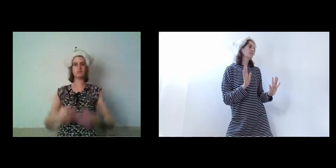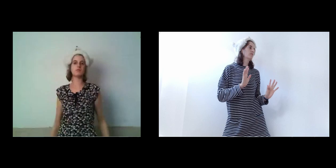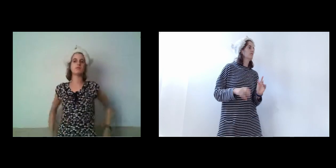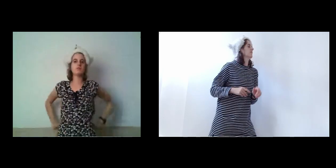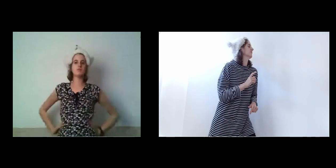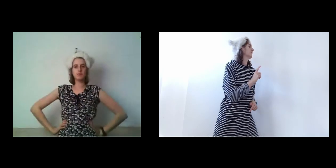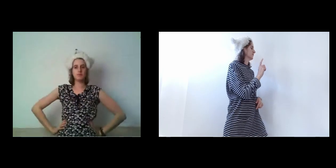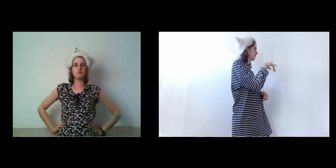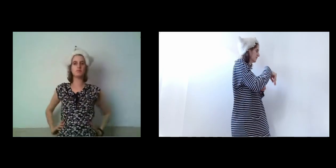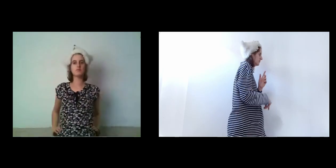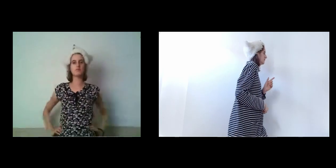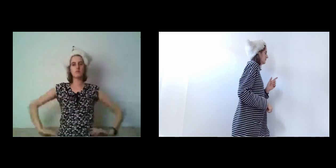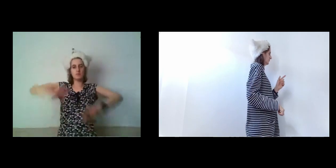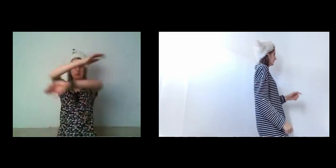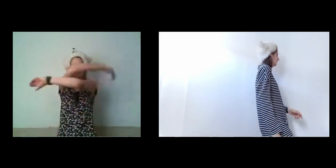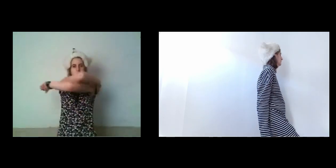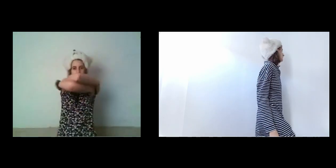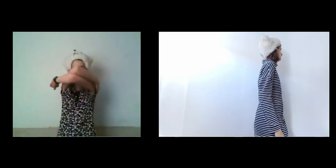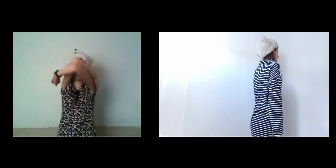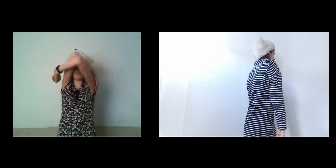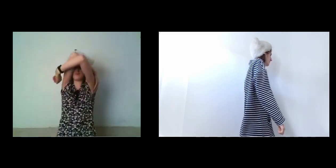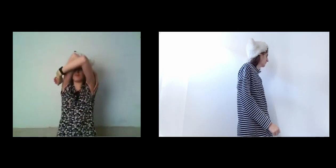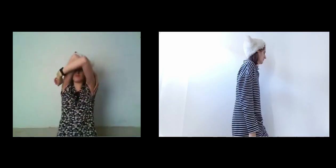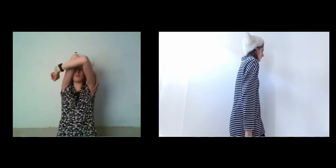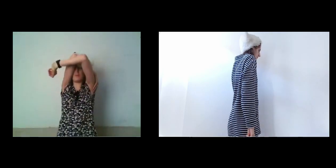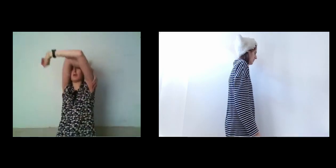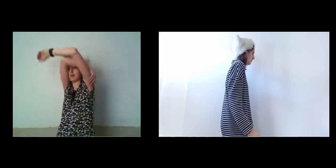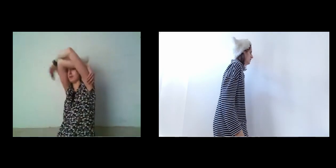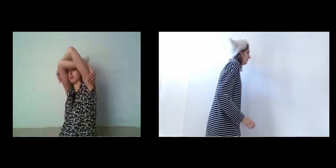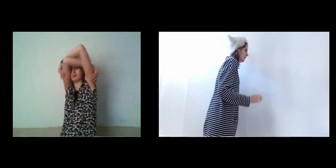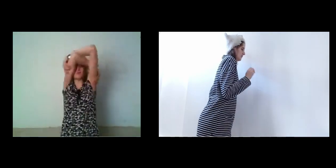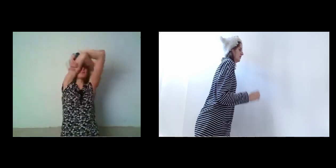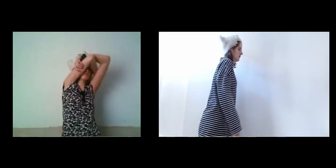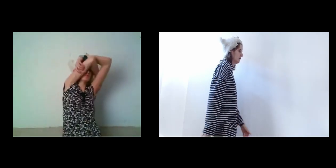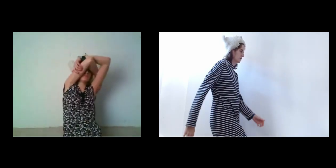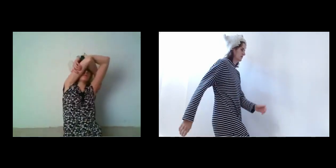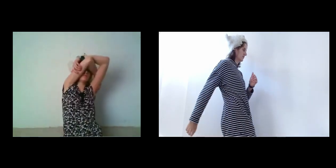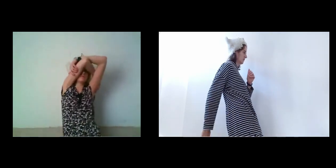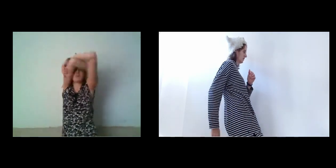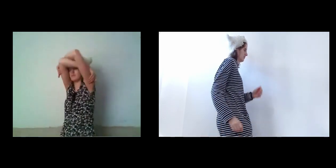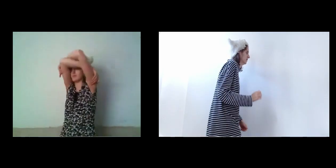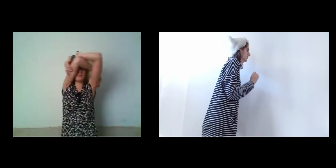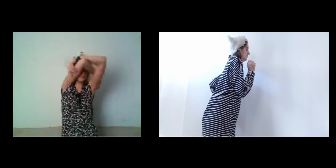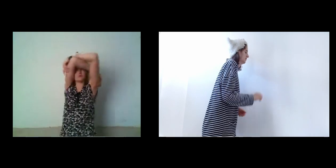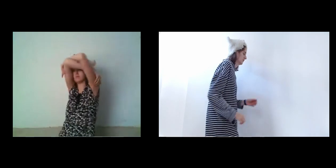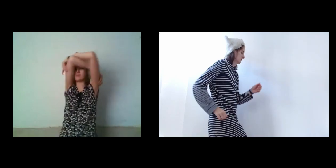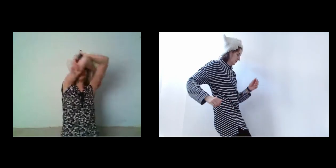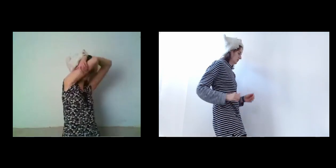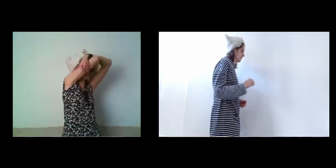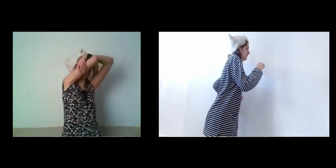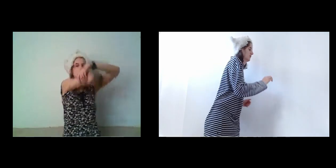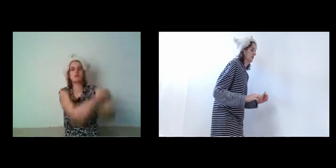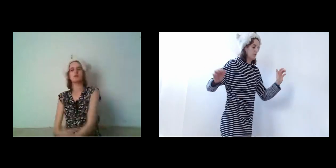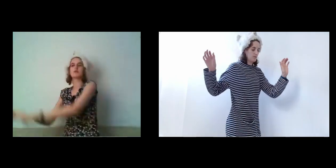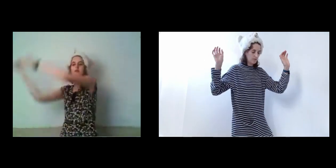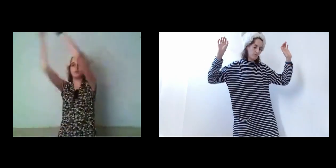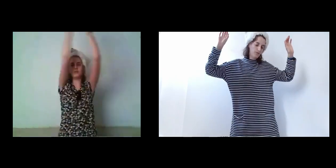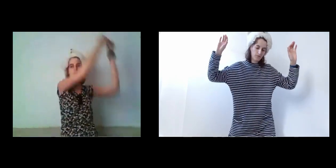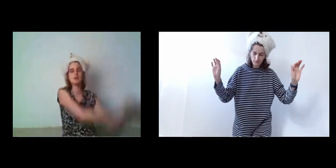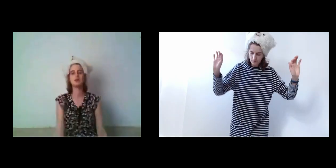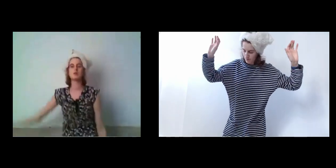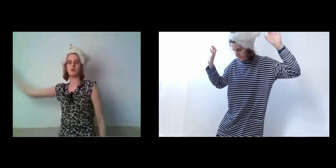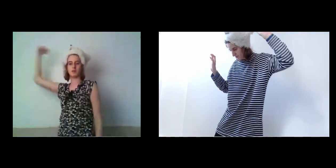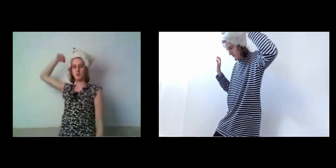Don't let yourself be lost Don't lose yourself Don't